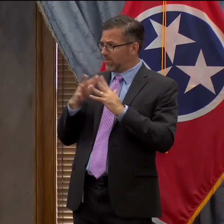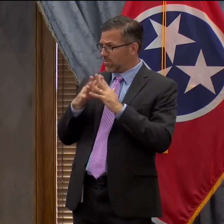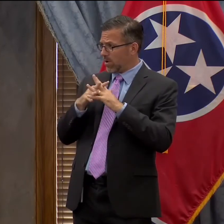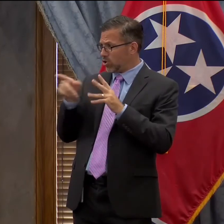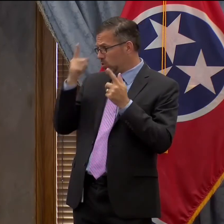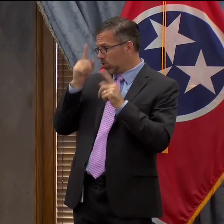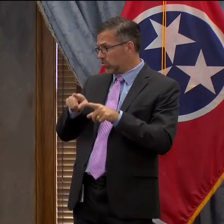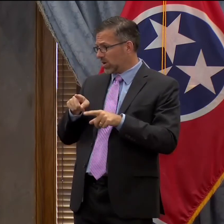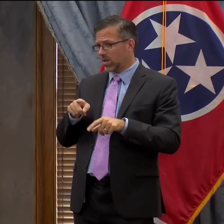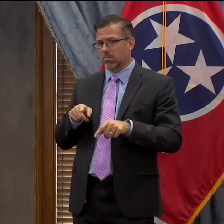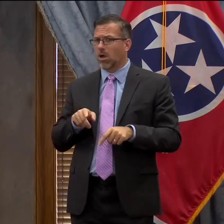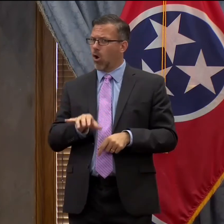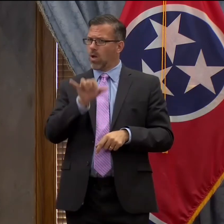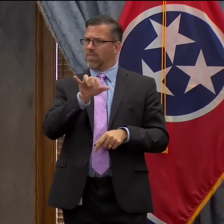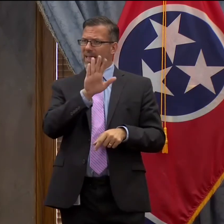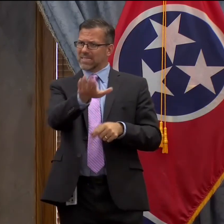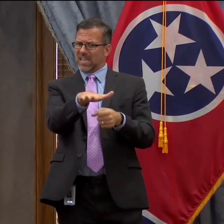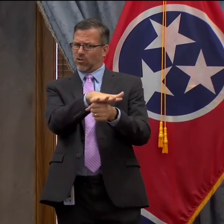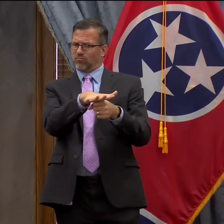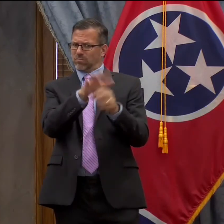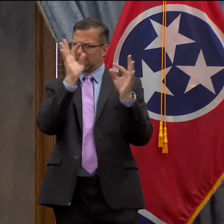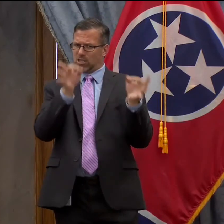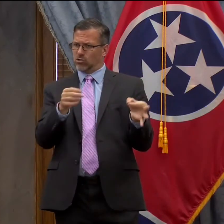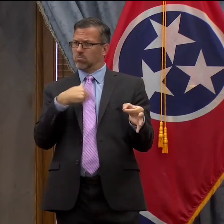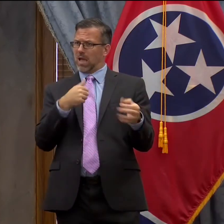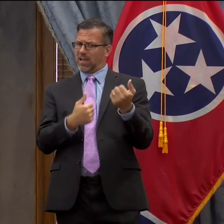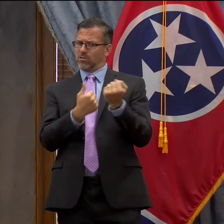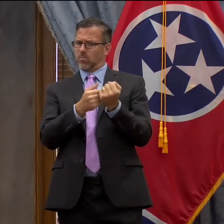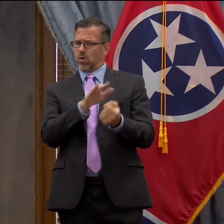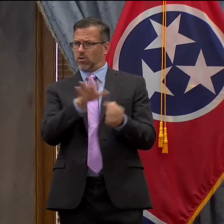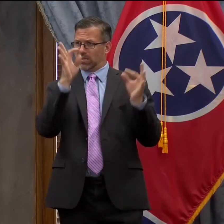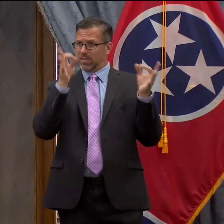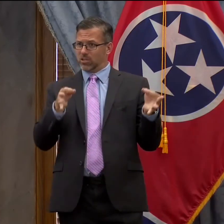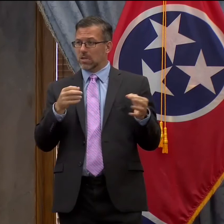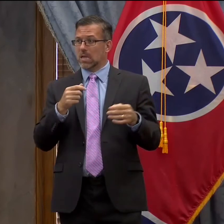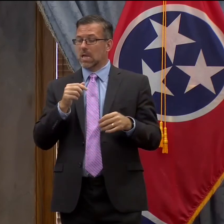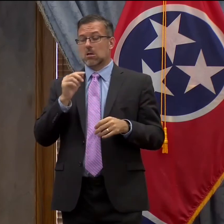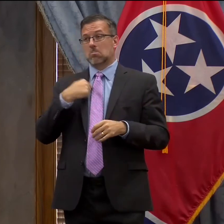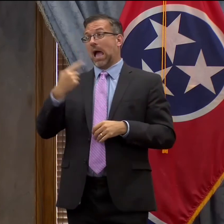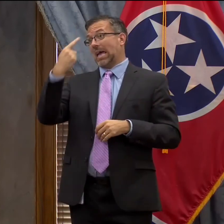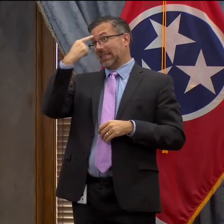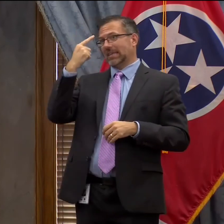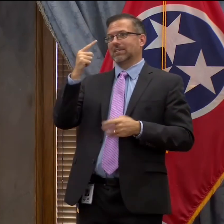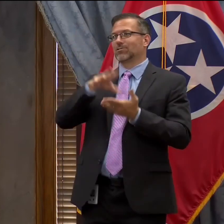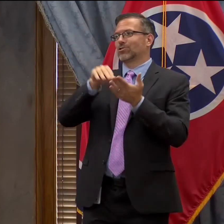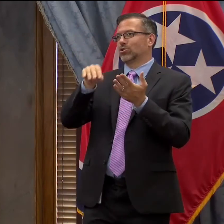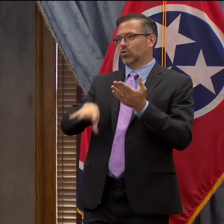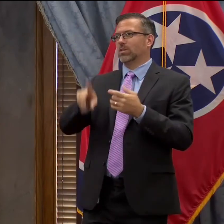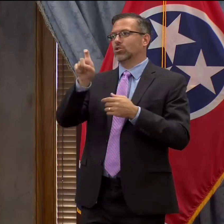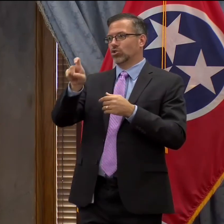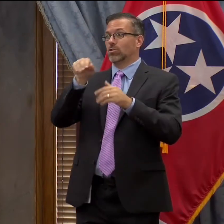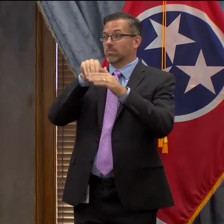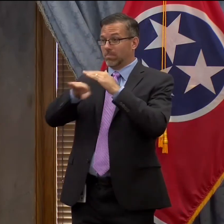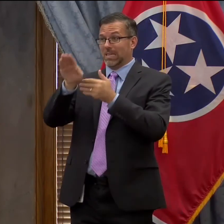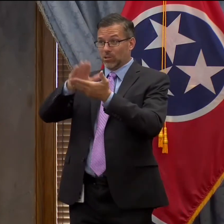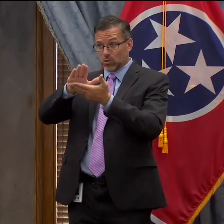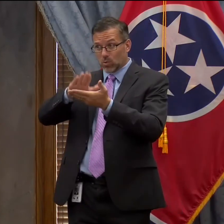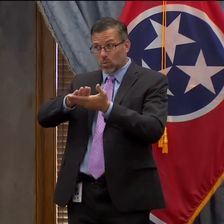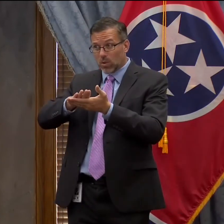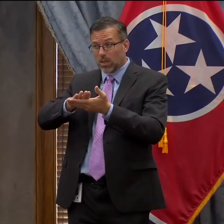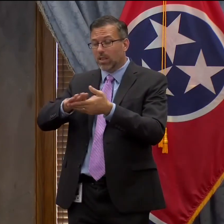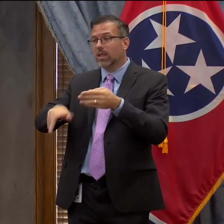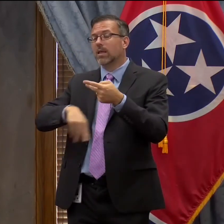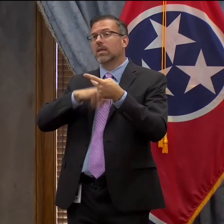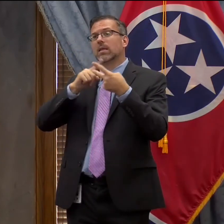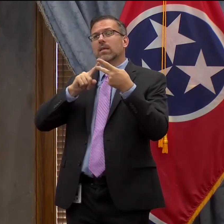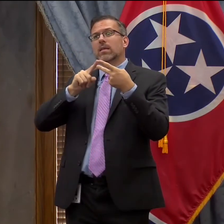decisions. We've seen that all across our state. I can tell you what I think we ought to be doing. I think they ought to be in school in person.